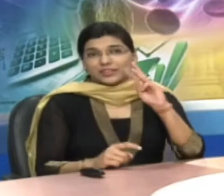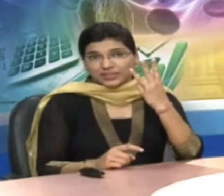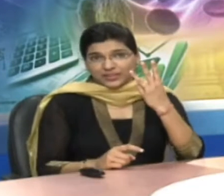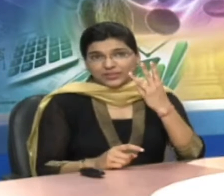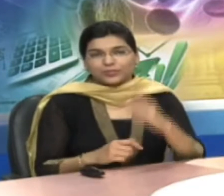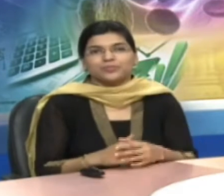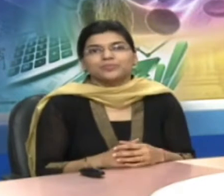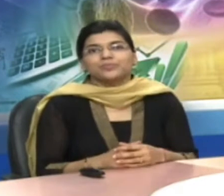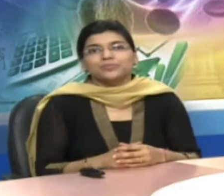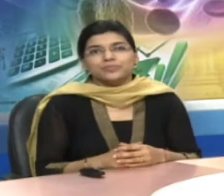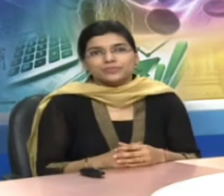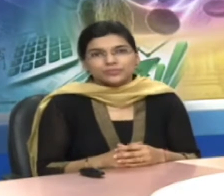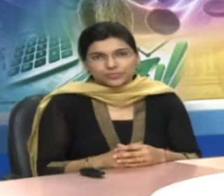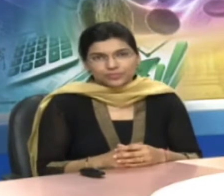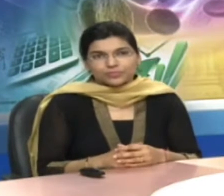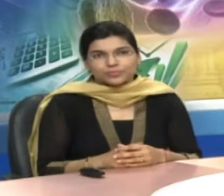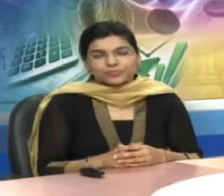Question number three.